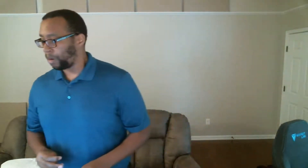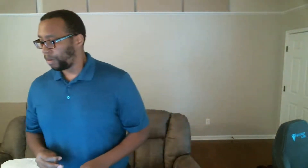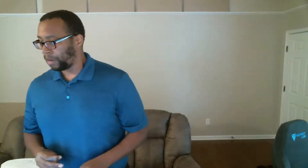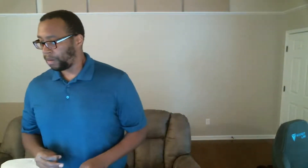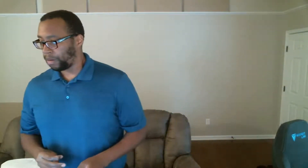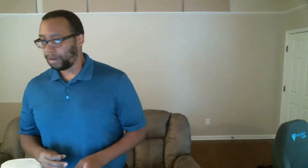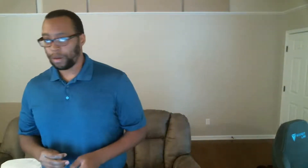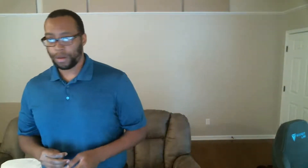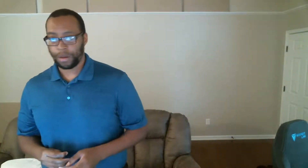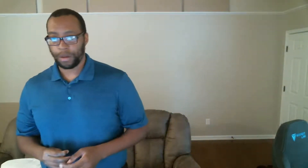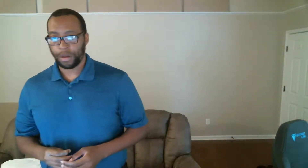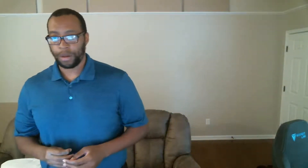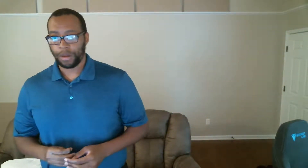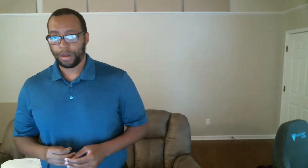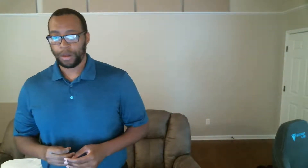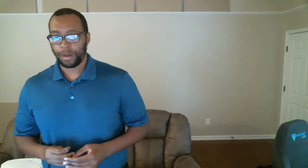Let's see.